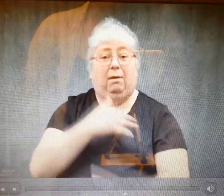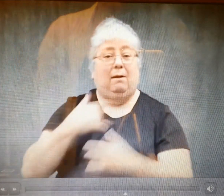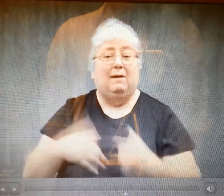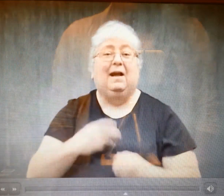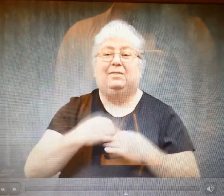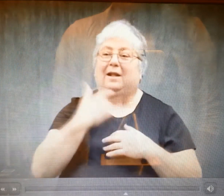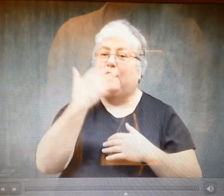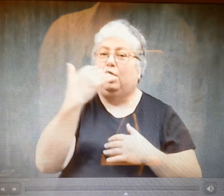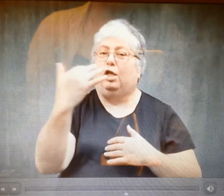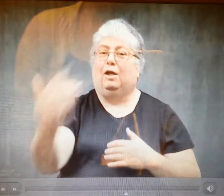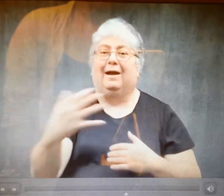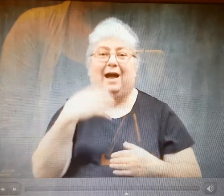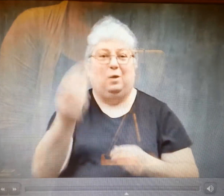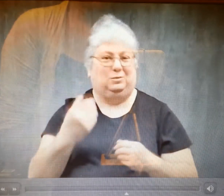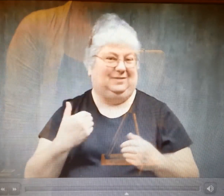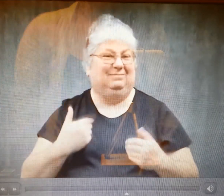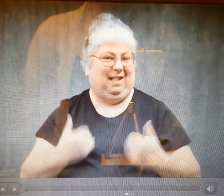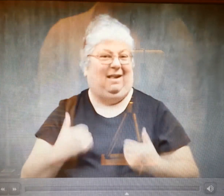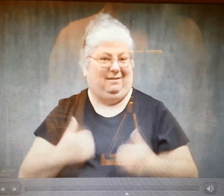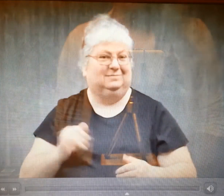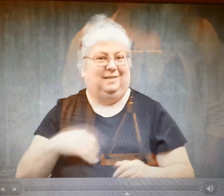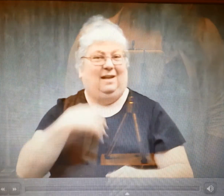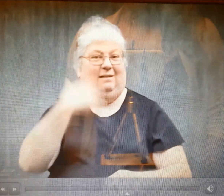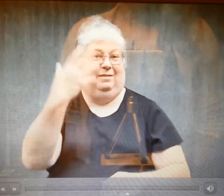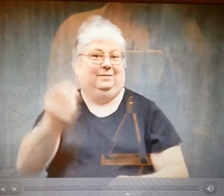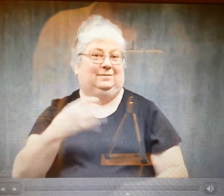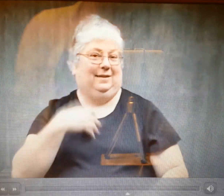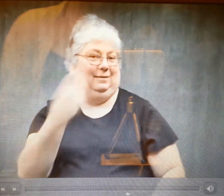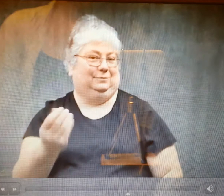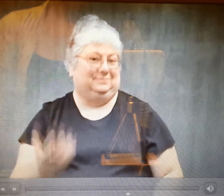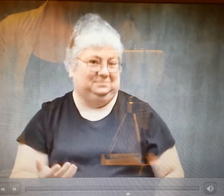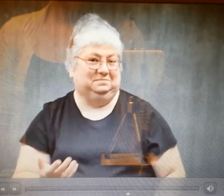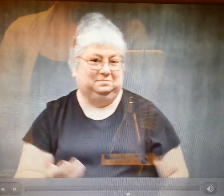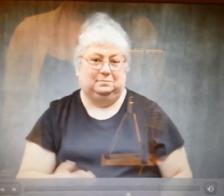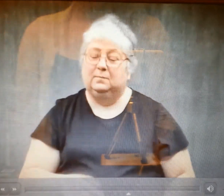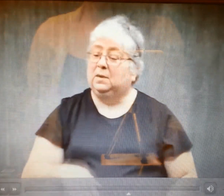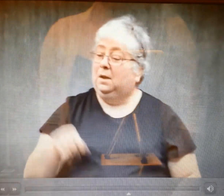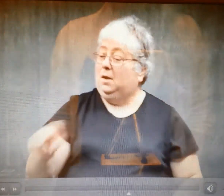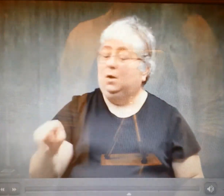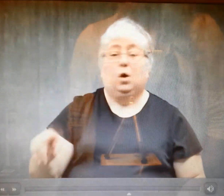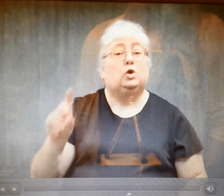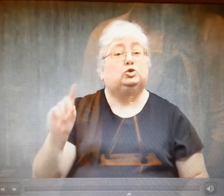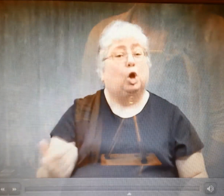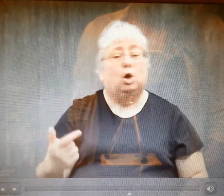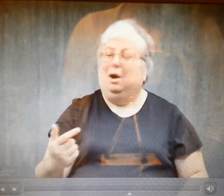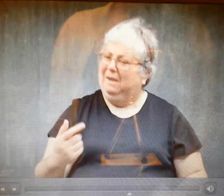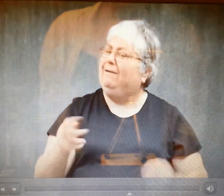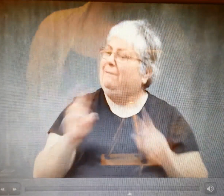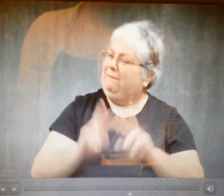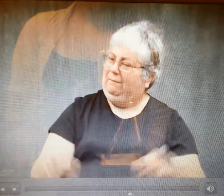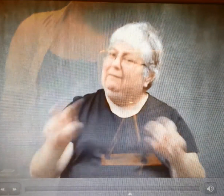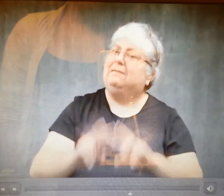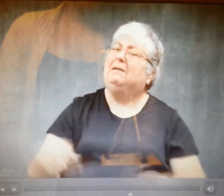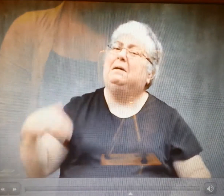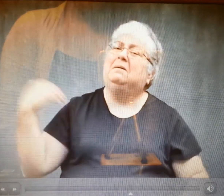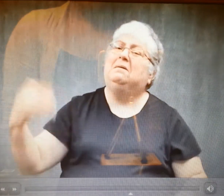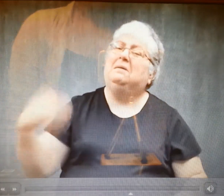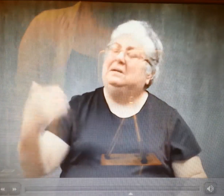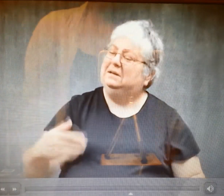It's known that when you have cancer, it releases chemicals inside your body that circulates throughout your bloodstream.